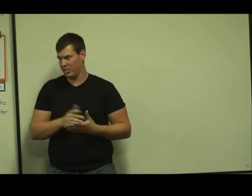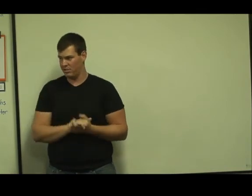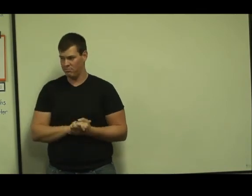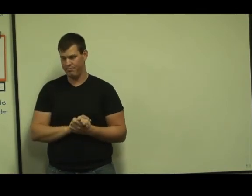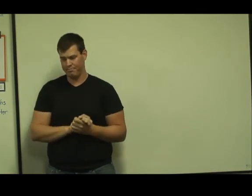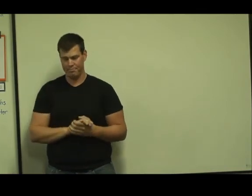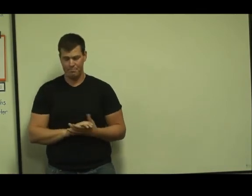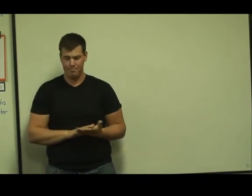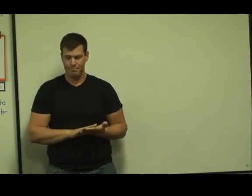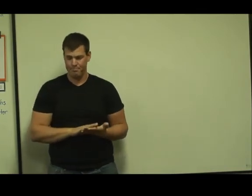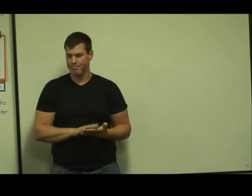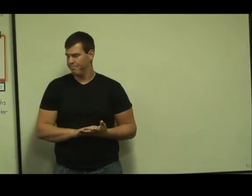is.